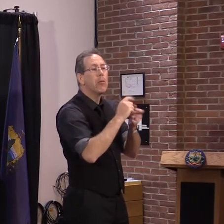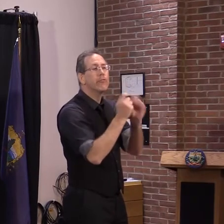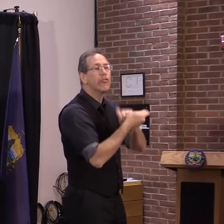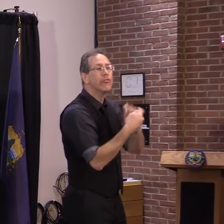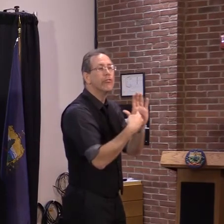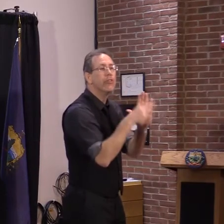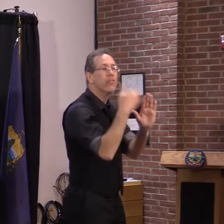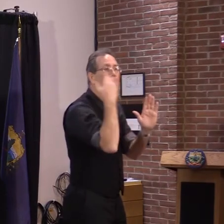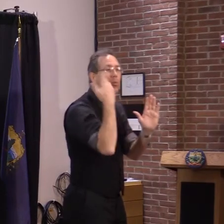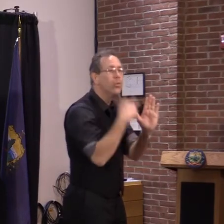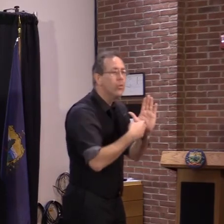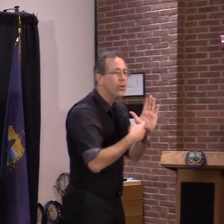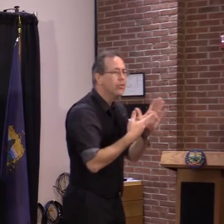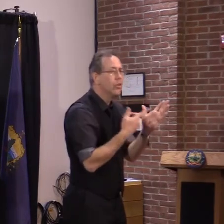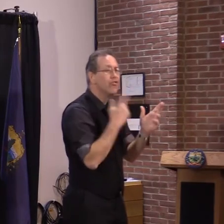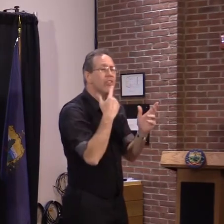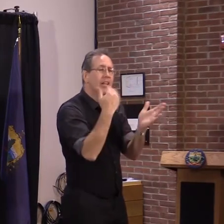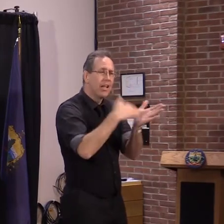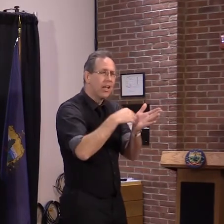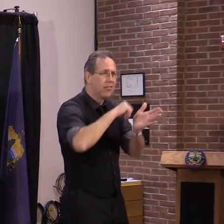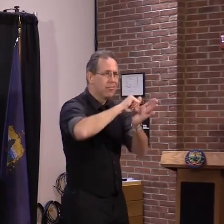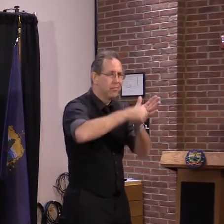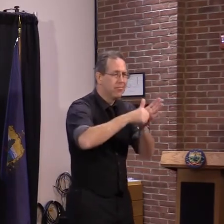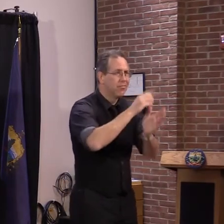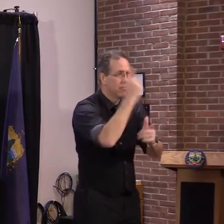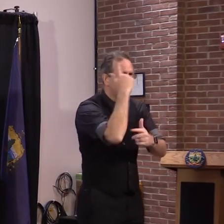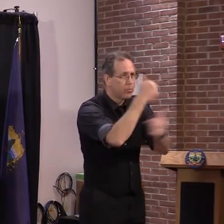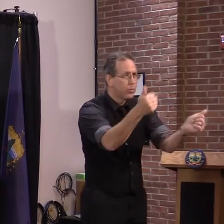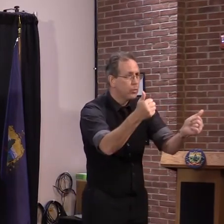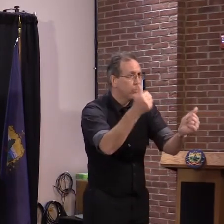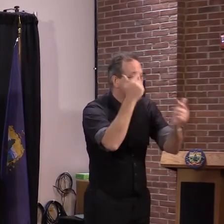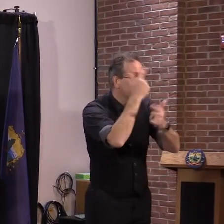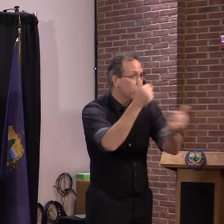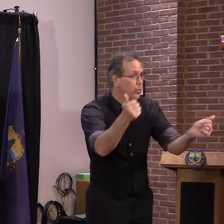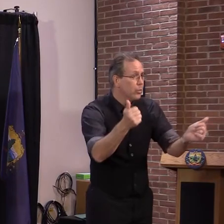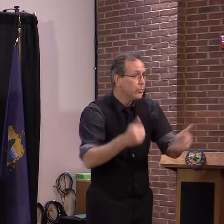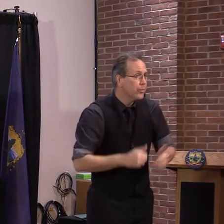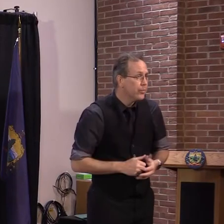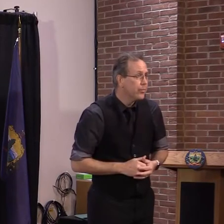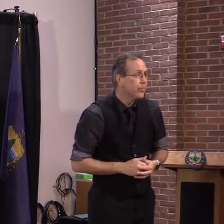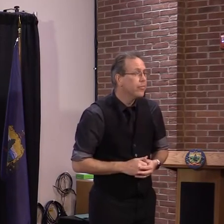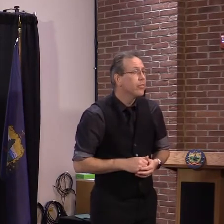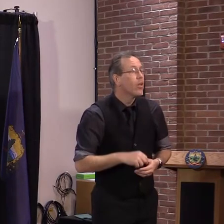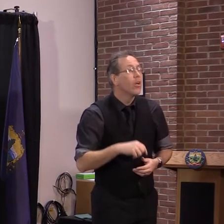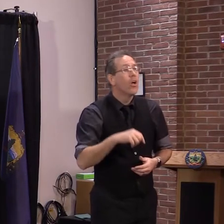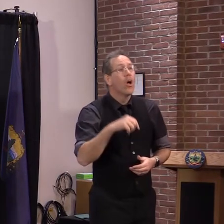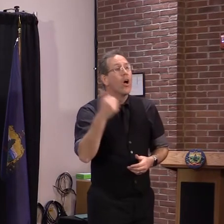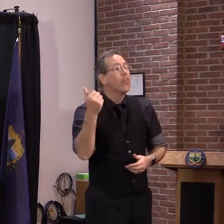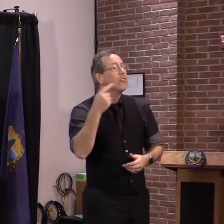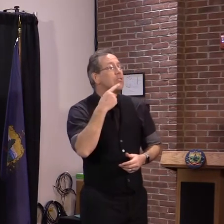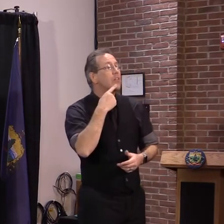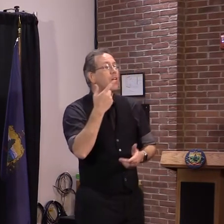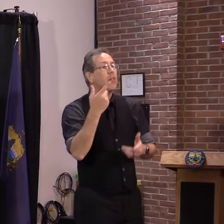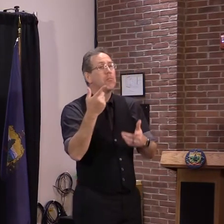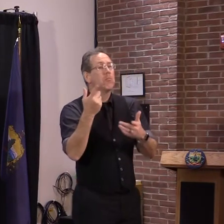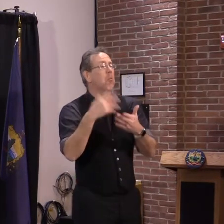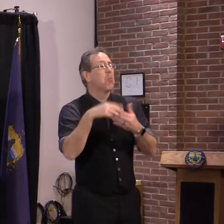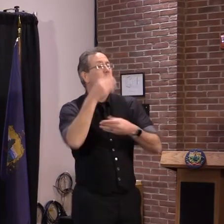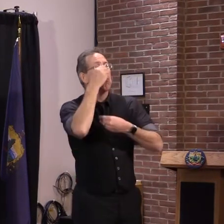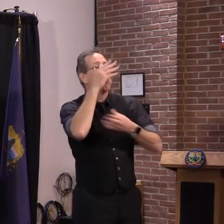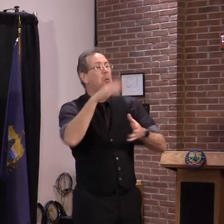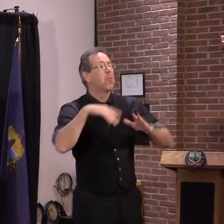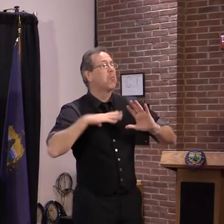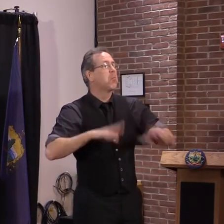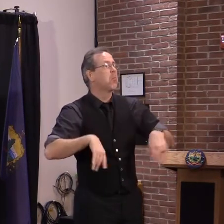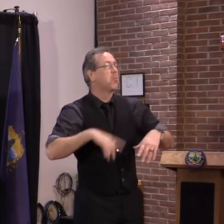school district to make that call. But there are going to be others who might say, we don't care if we attain 80%